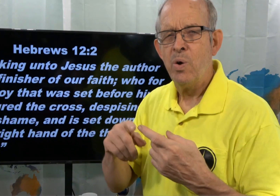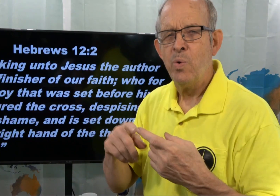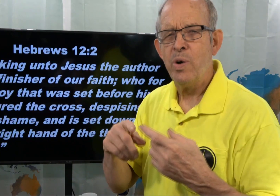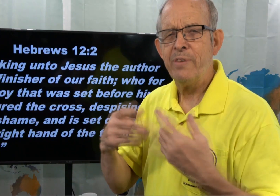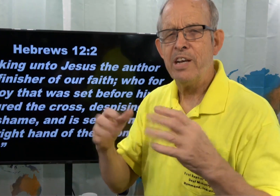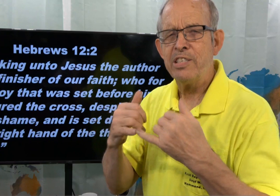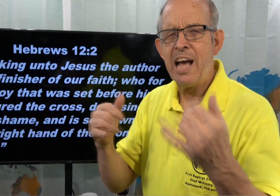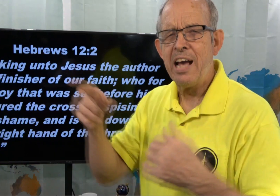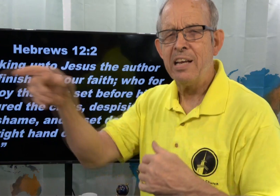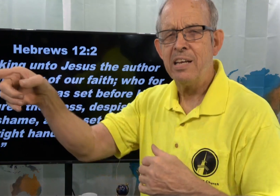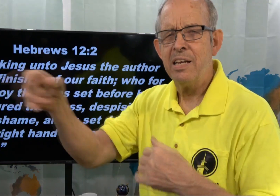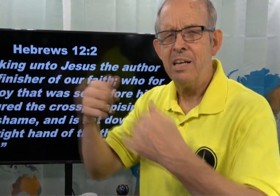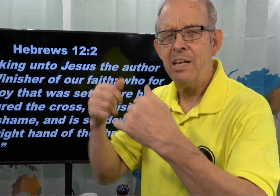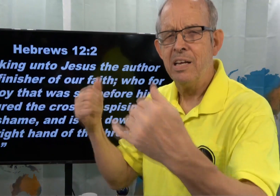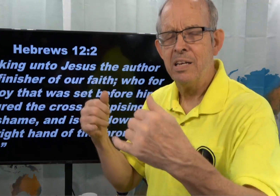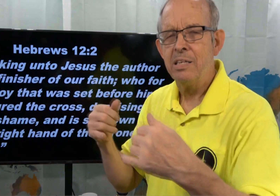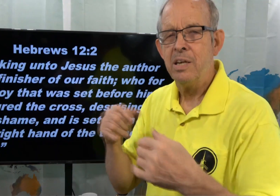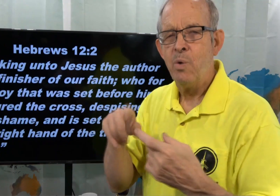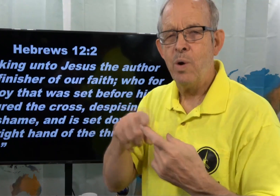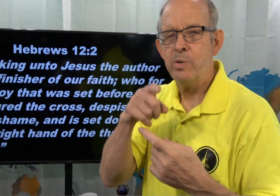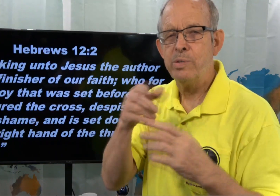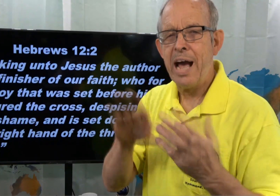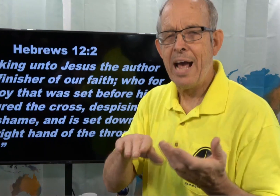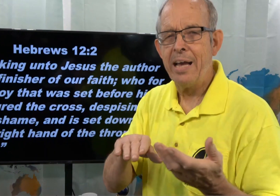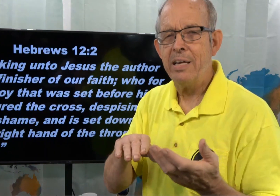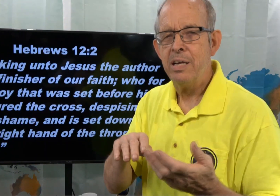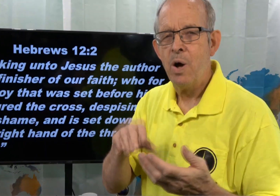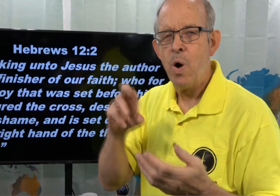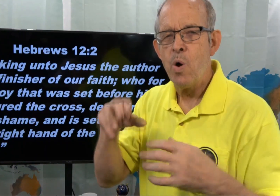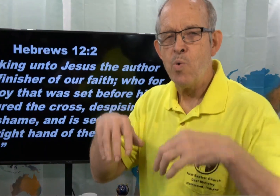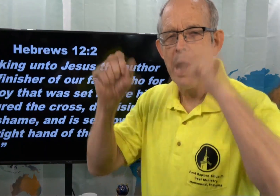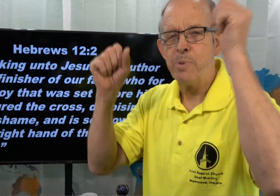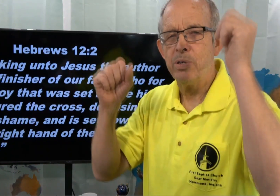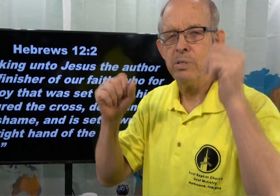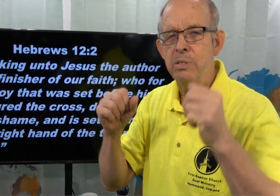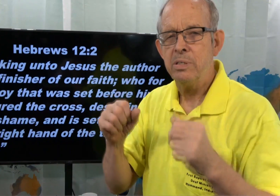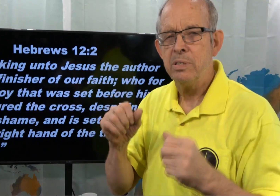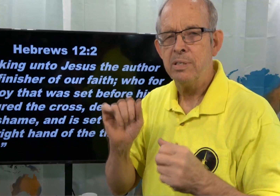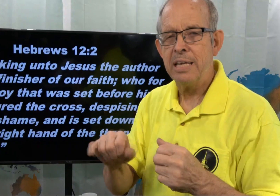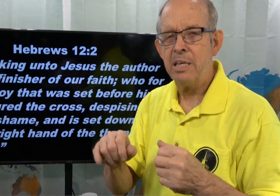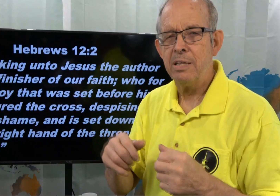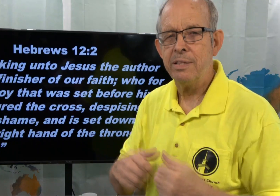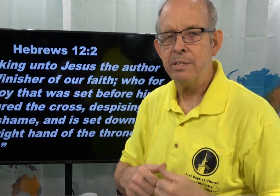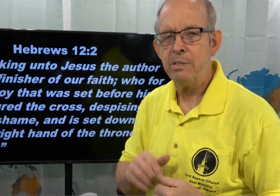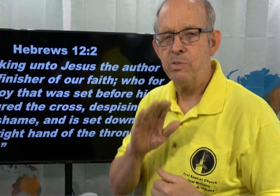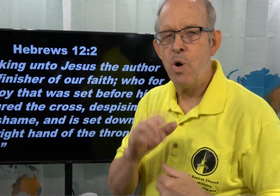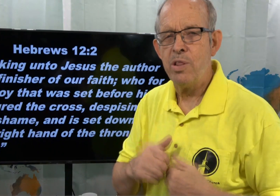When the fish line, when you die, a rapper, that's a, your